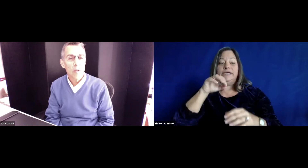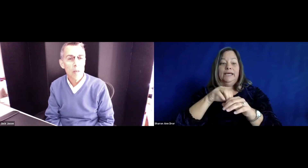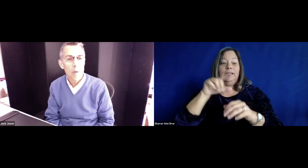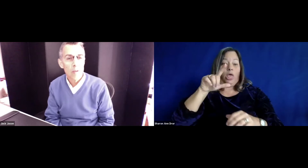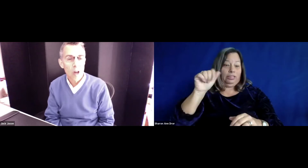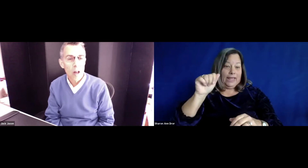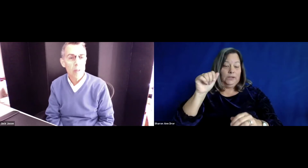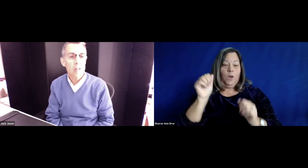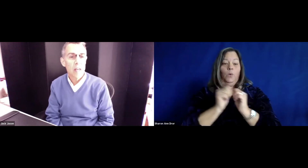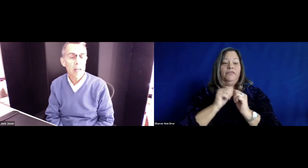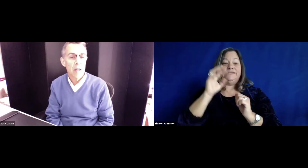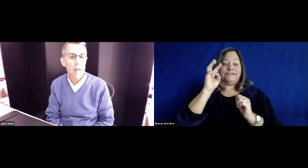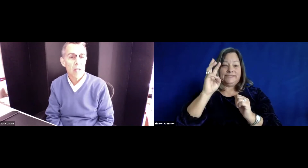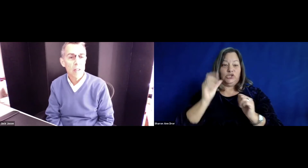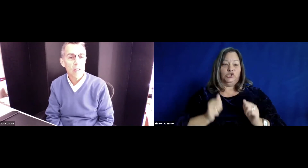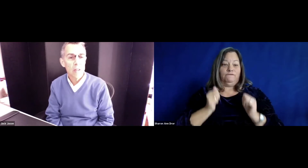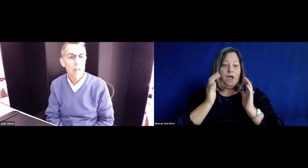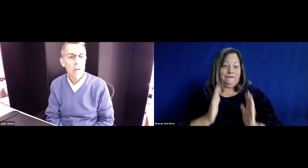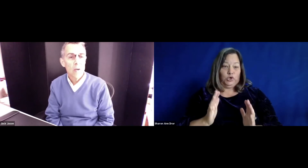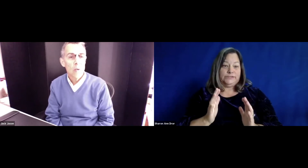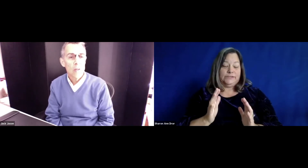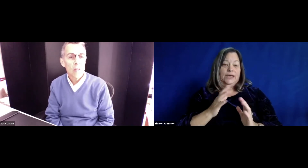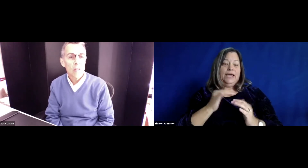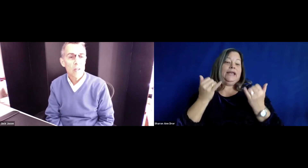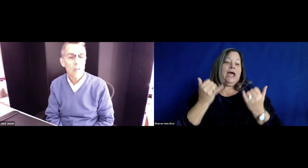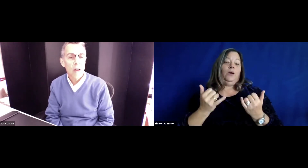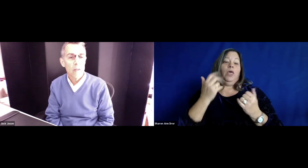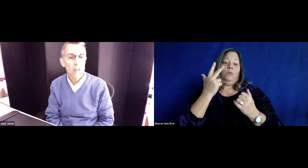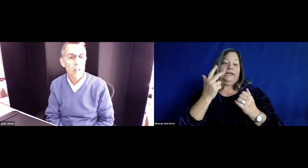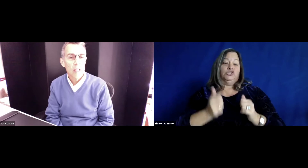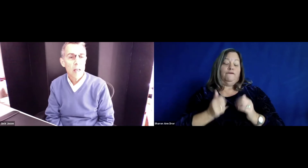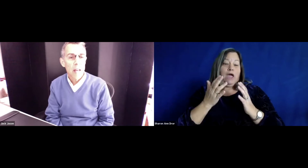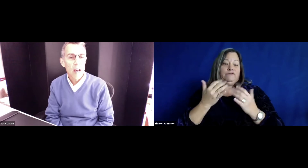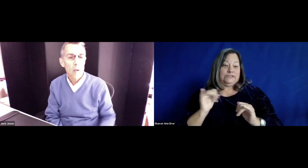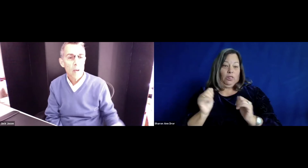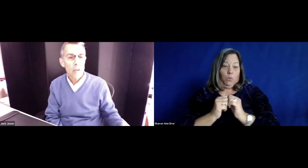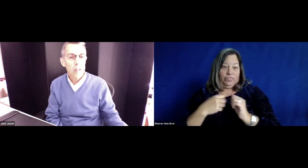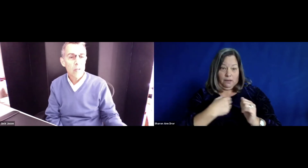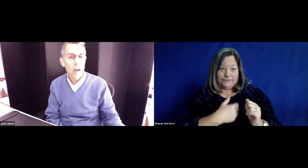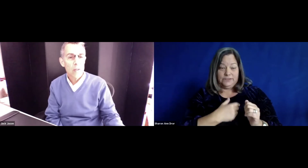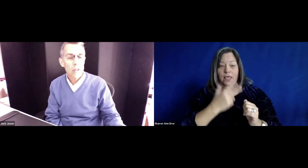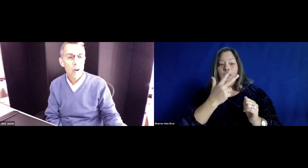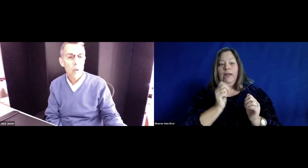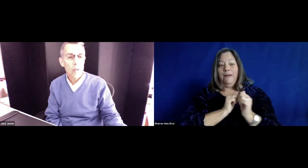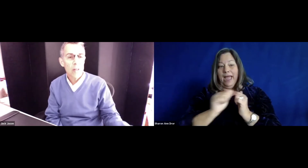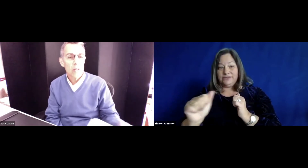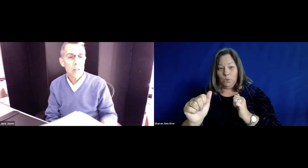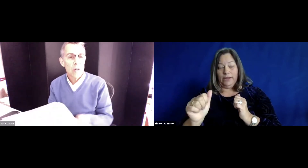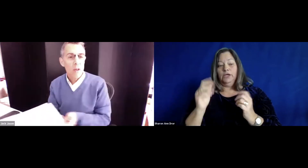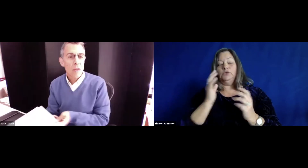of Tolerance in Los Angeles with 6 survivors. And now 3 survivors are with us. 3 have